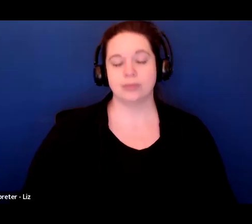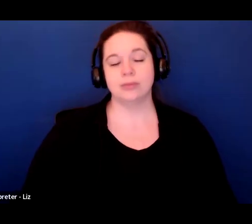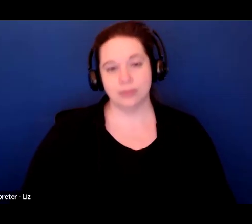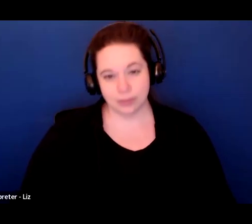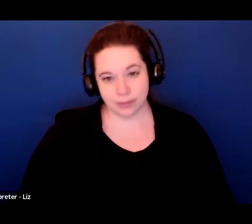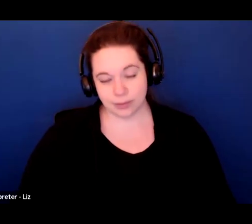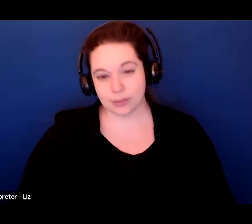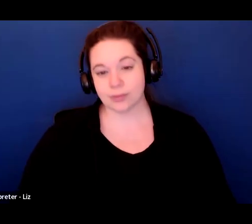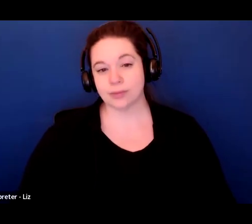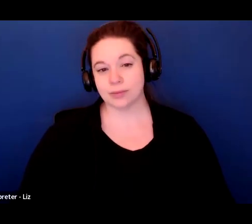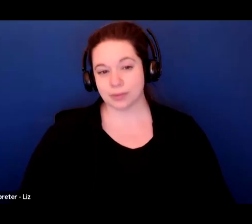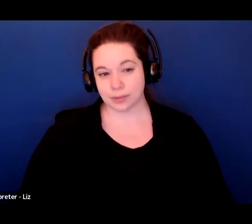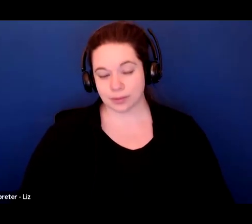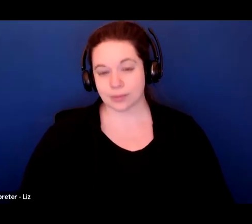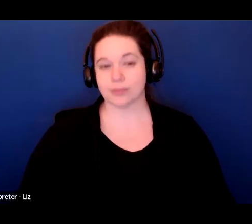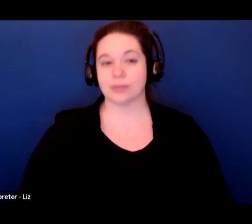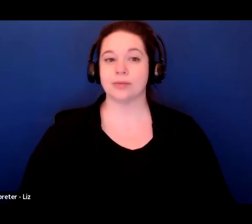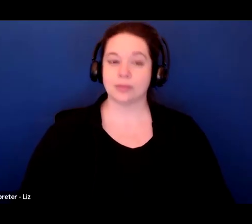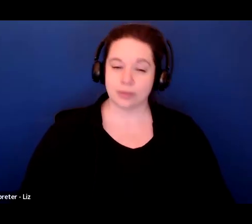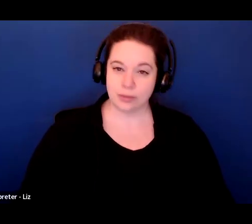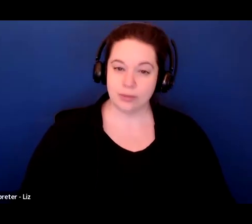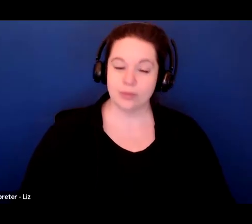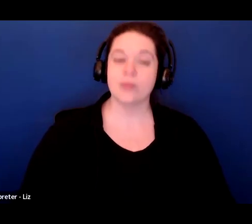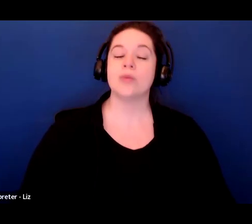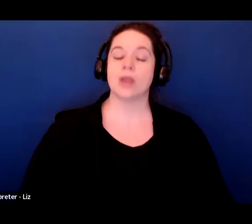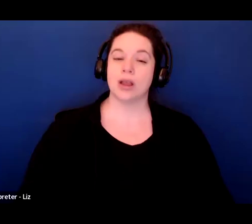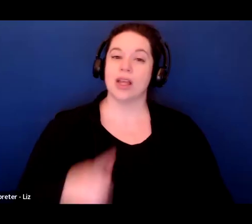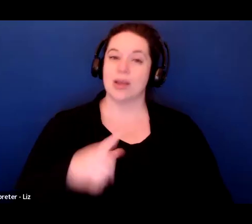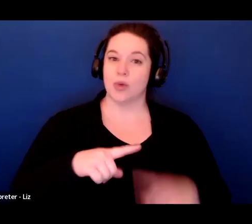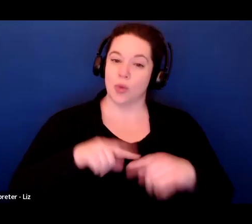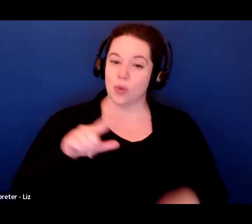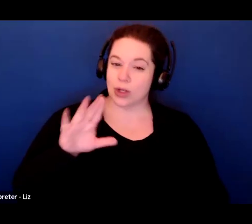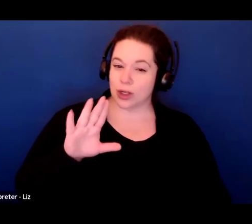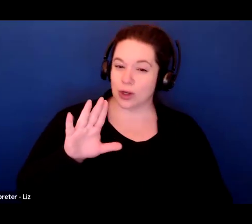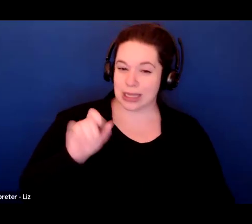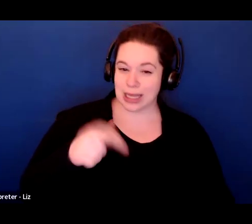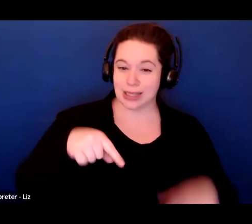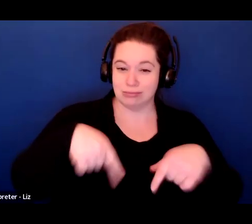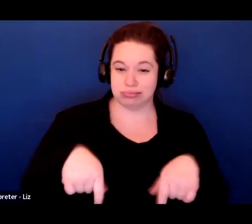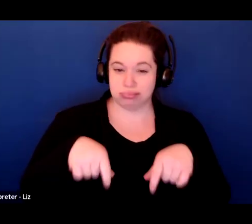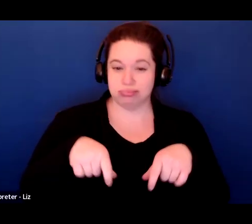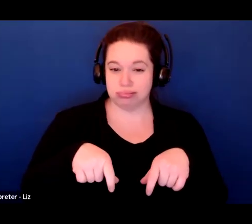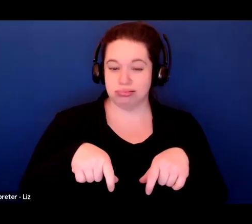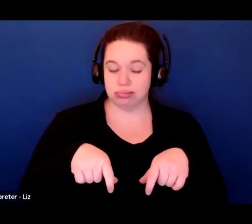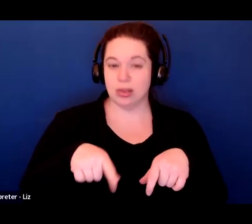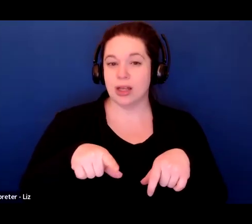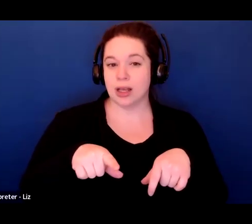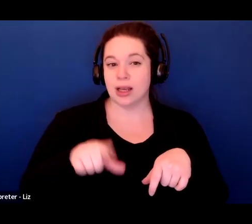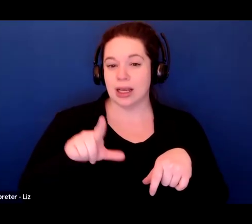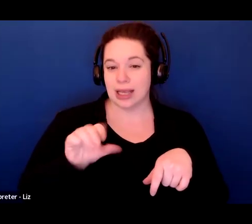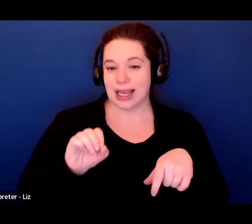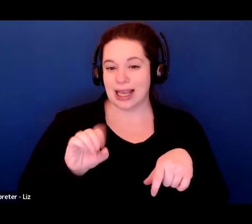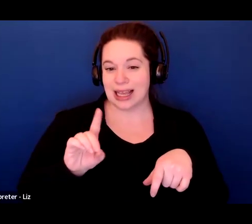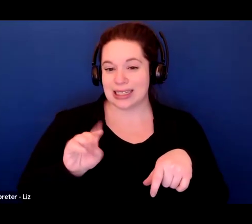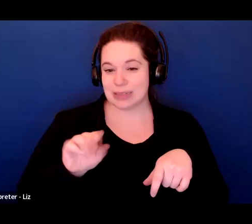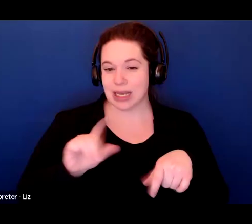more edema is going to be. So take some rest breaks during the day and get into bed. Put your legs at least even with your